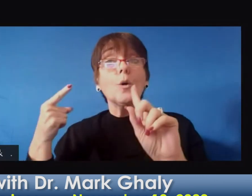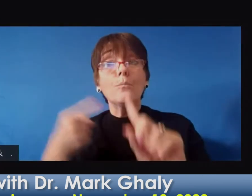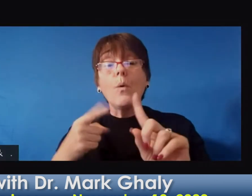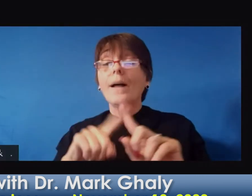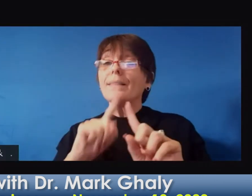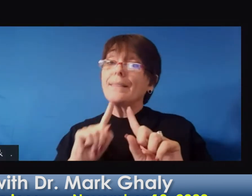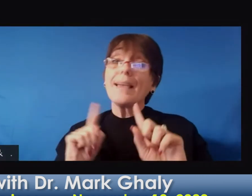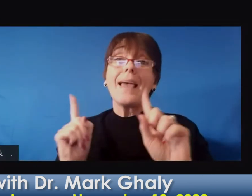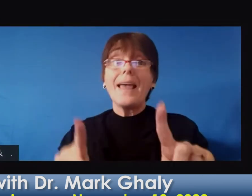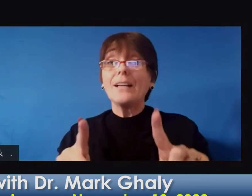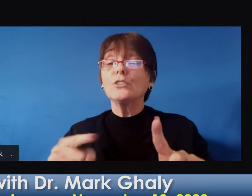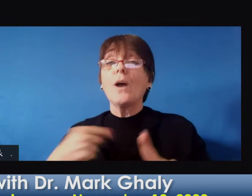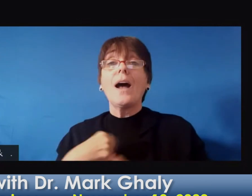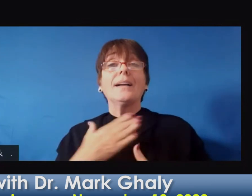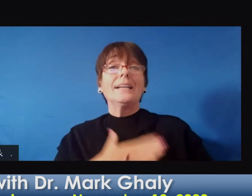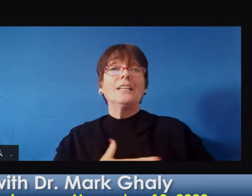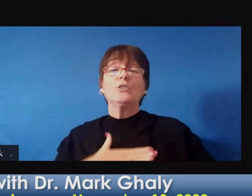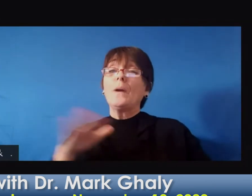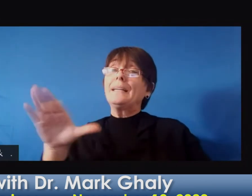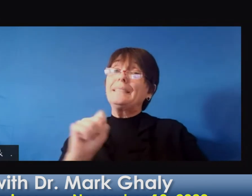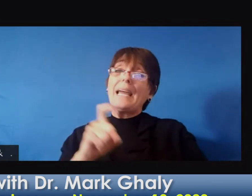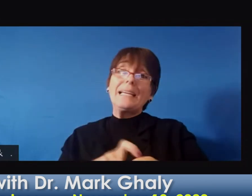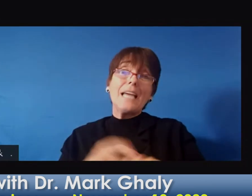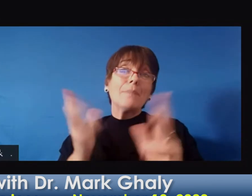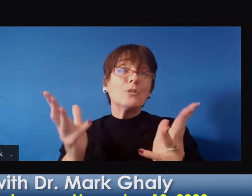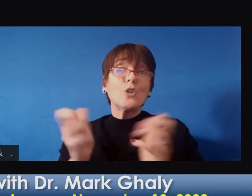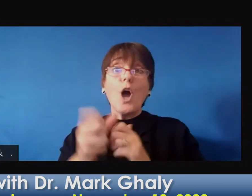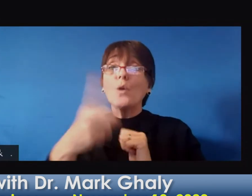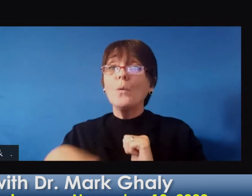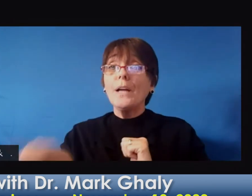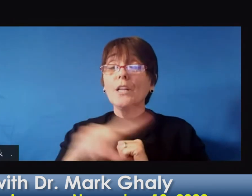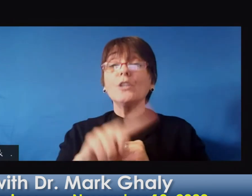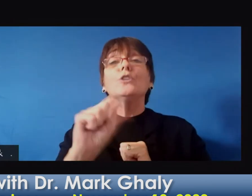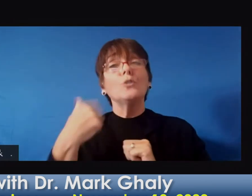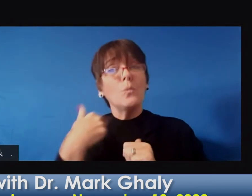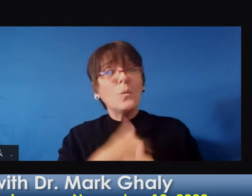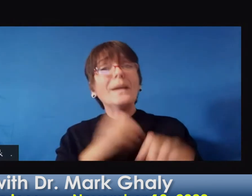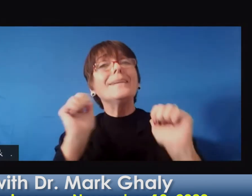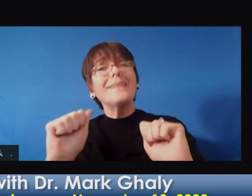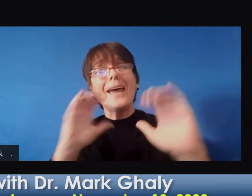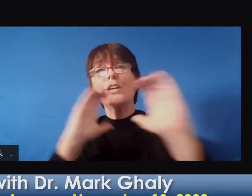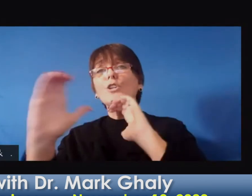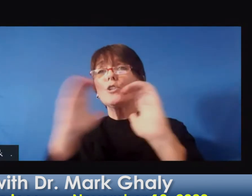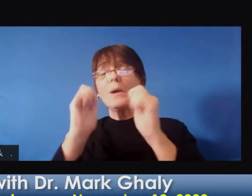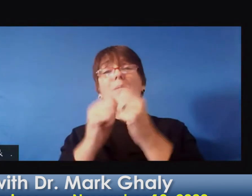and I enjoy taking time with each of you so we can communicate to the